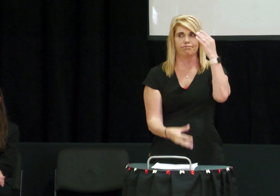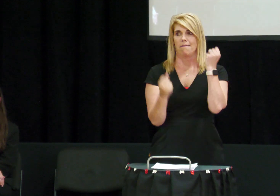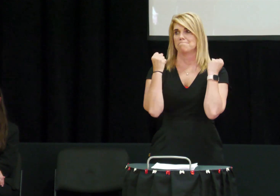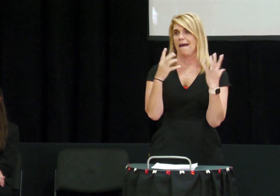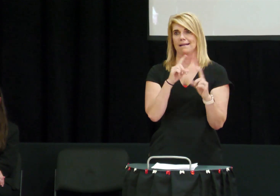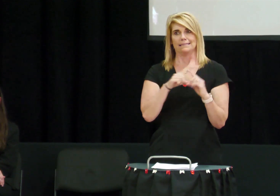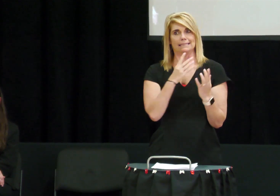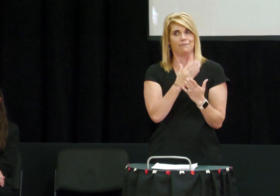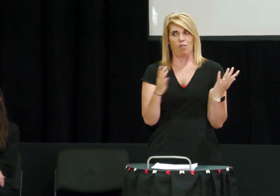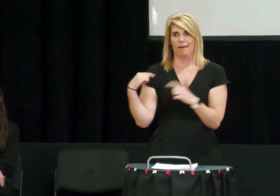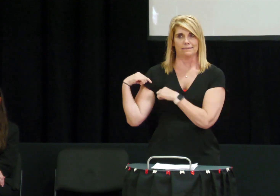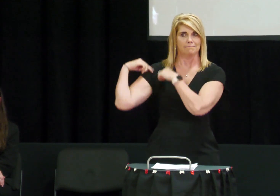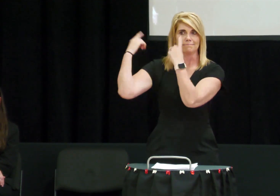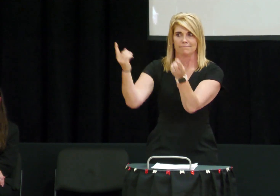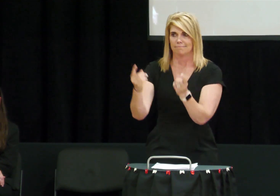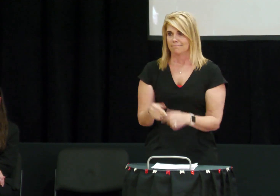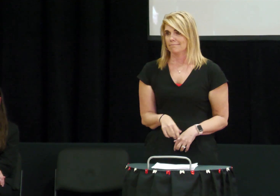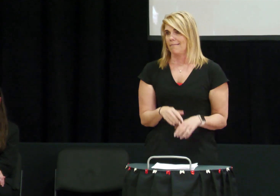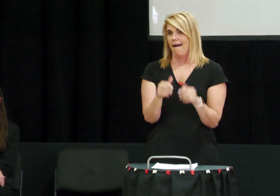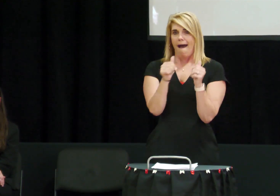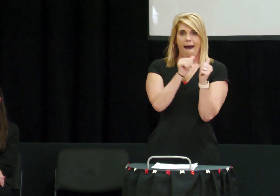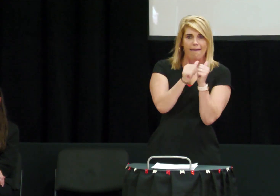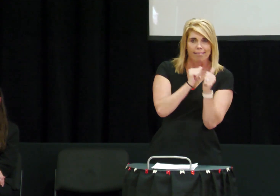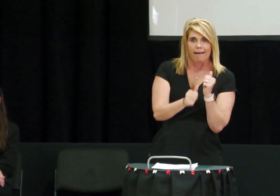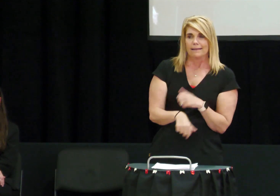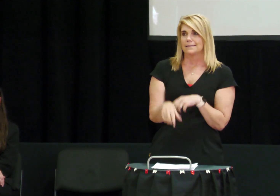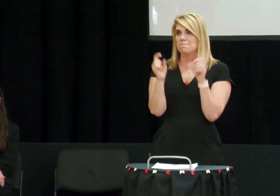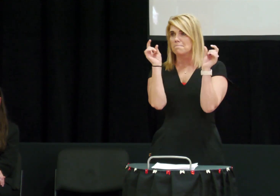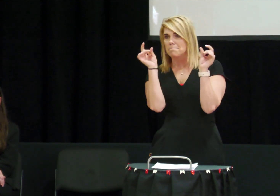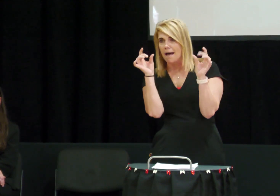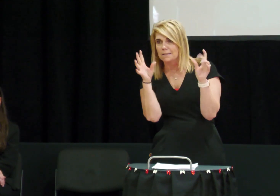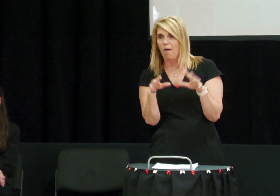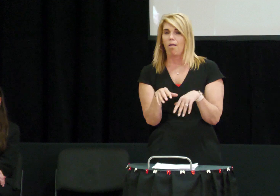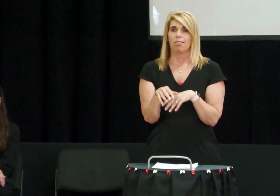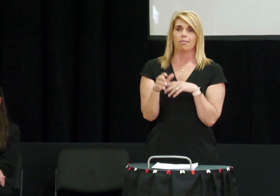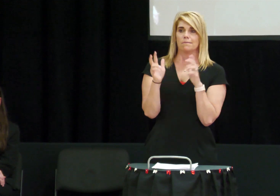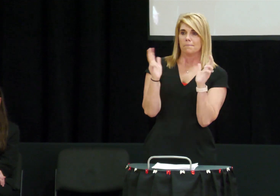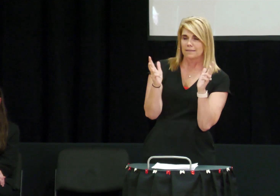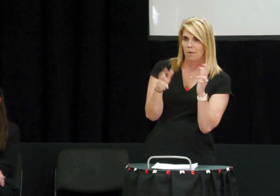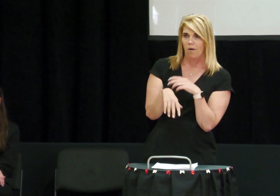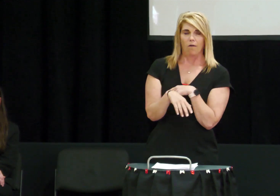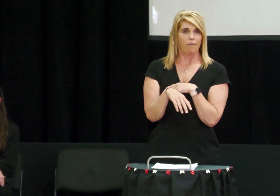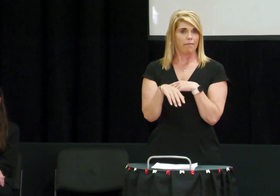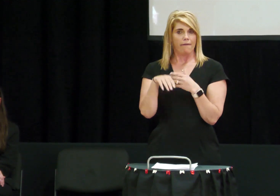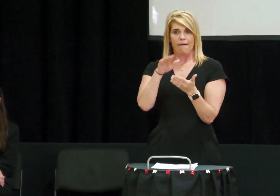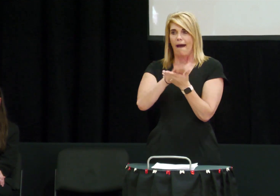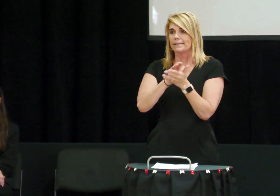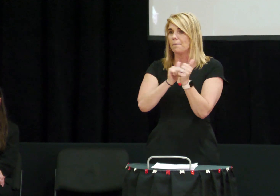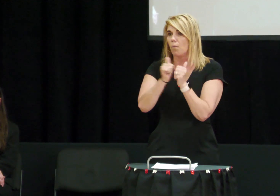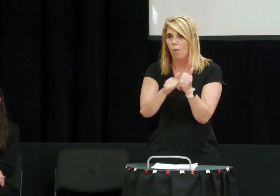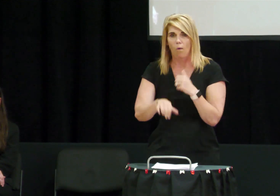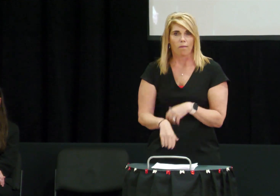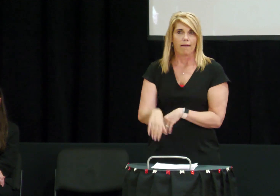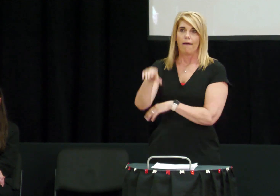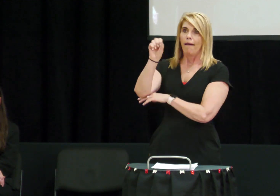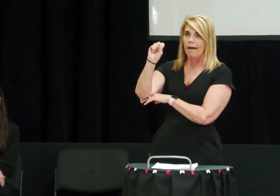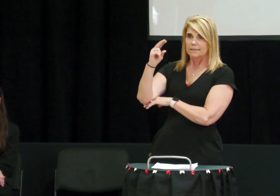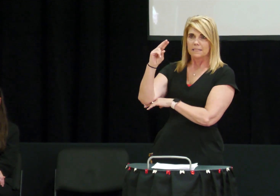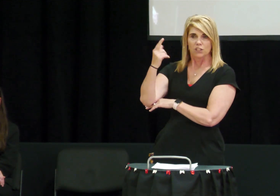She has been involved with an endless amount of activities: athletics, volleyball, basketball, the academic